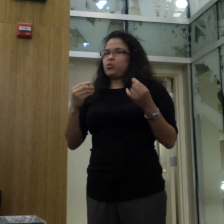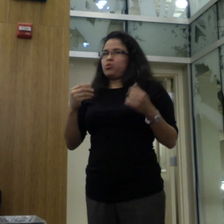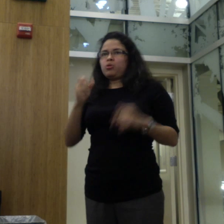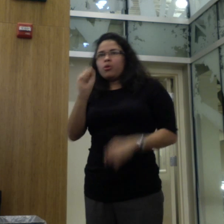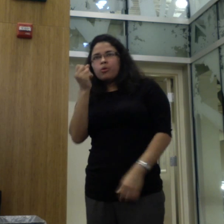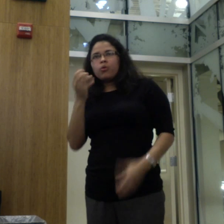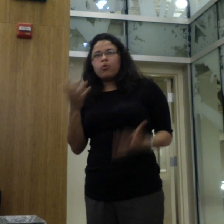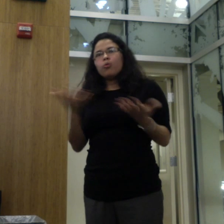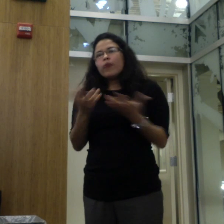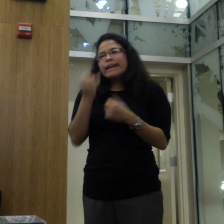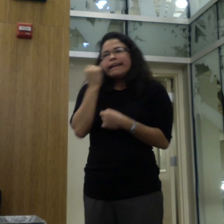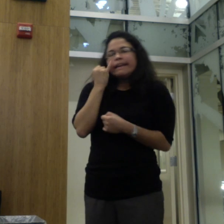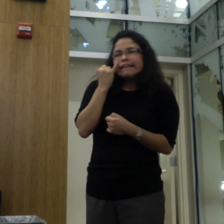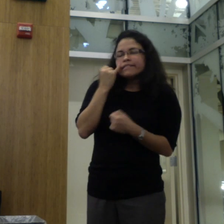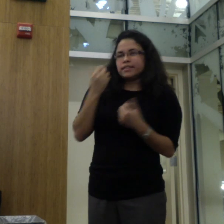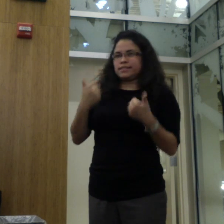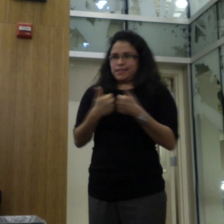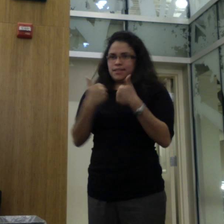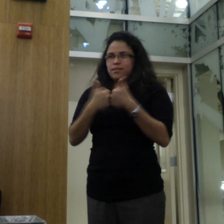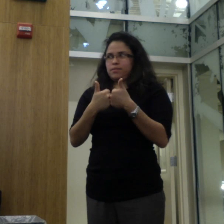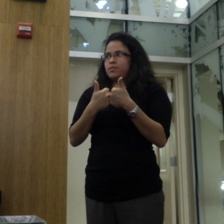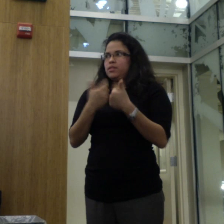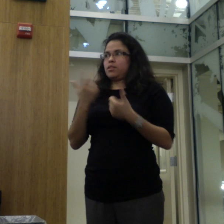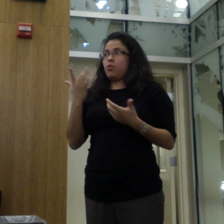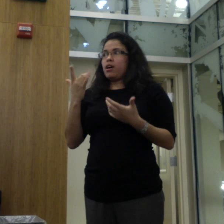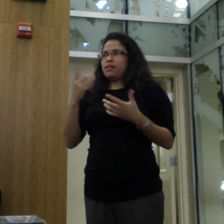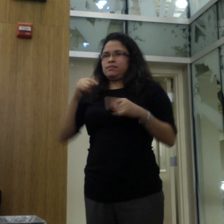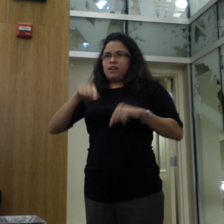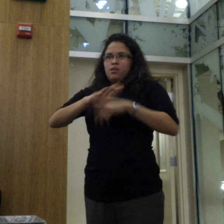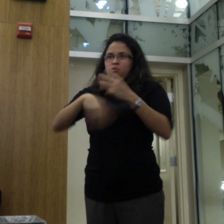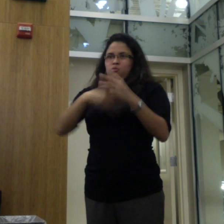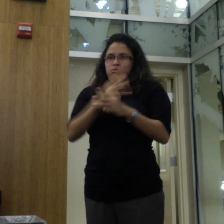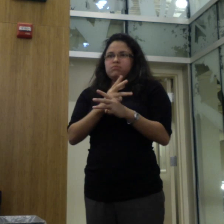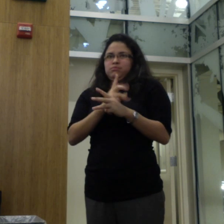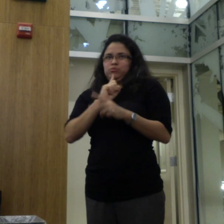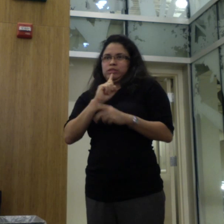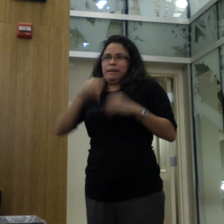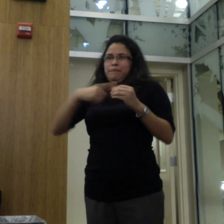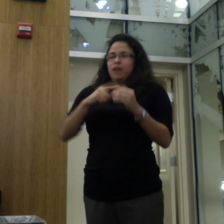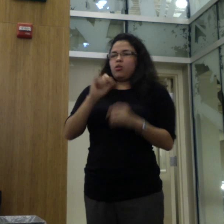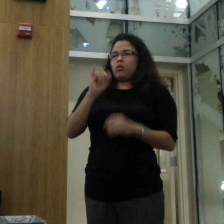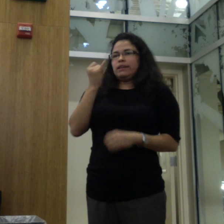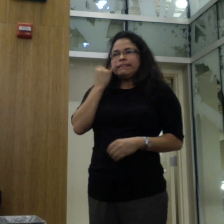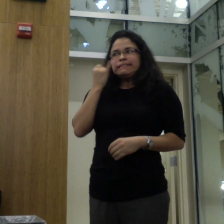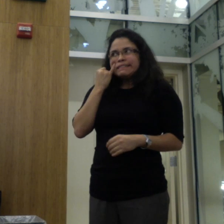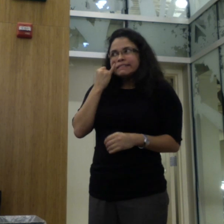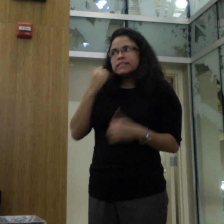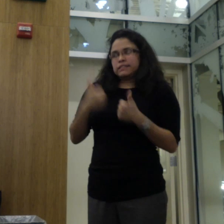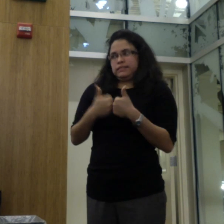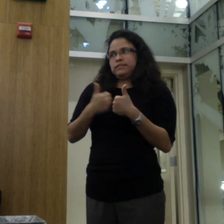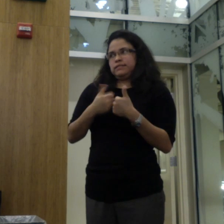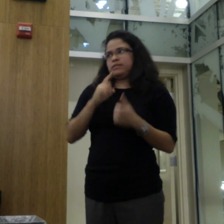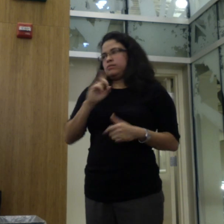slope. But we are in the world of what ifs right now, okay? So let's